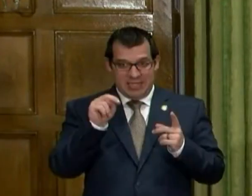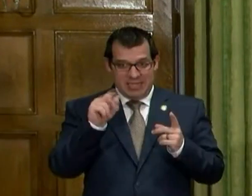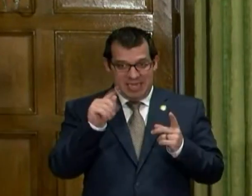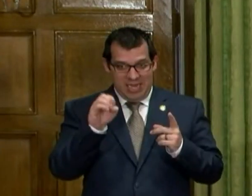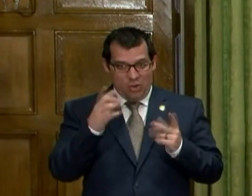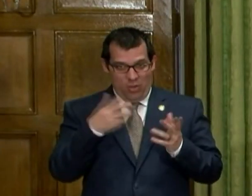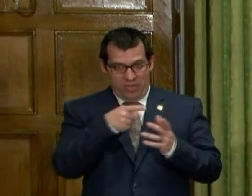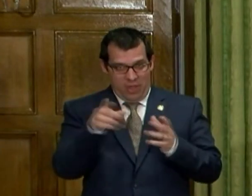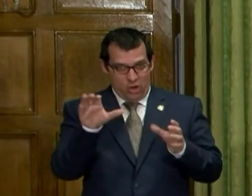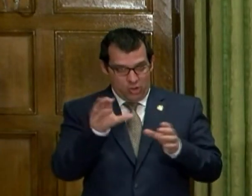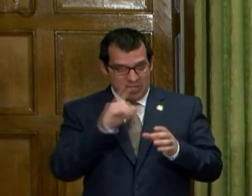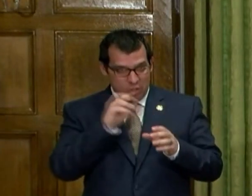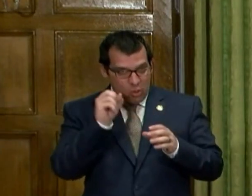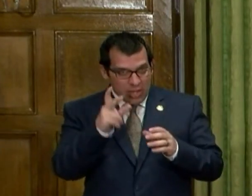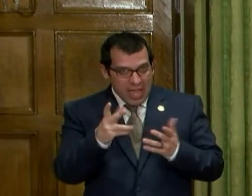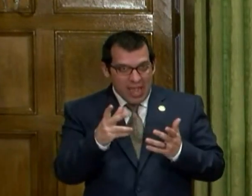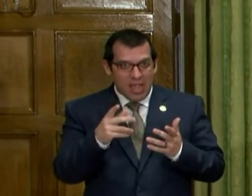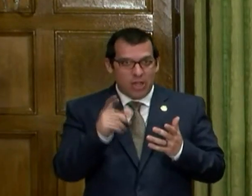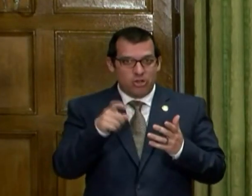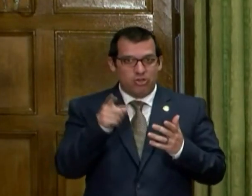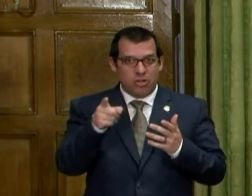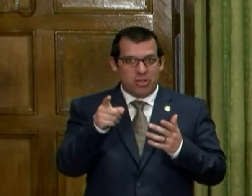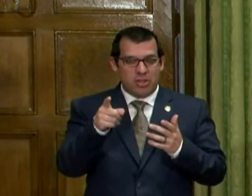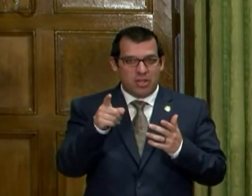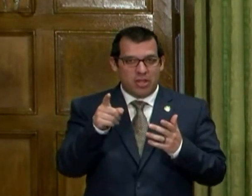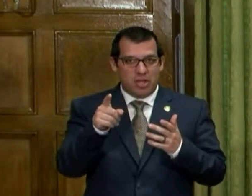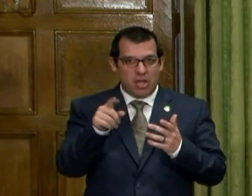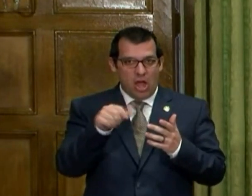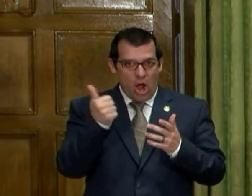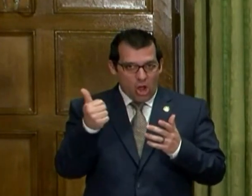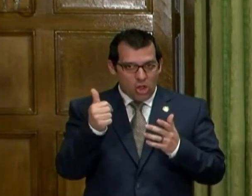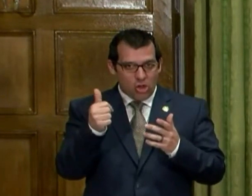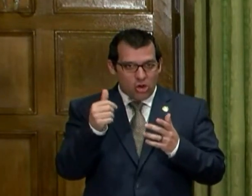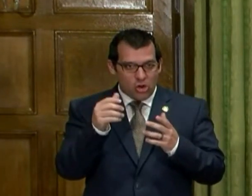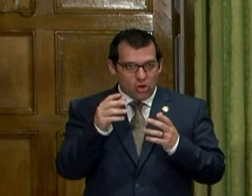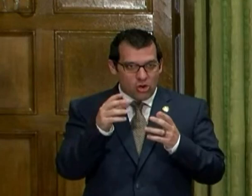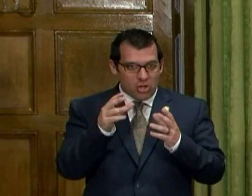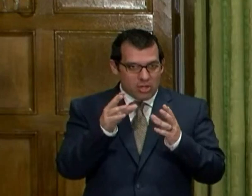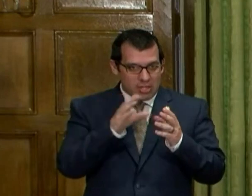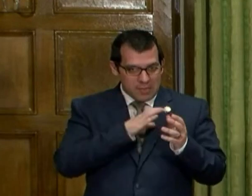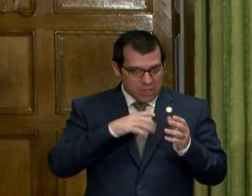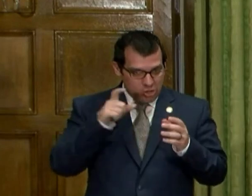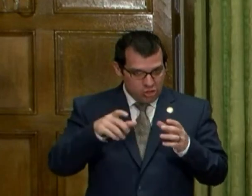With the estimation, should the Joint Budget Committee be meeting in Big Mac?